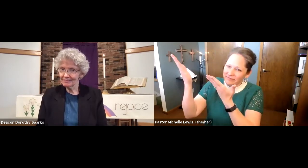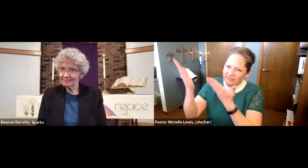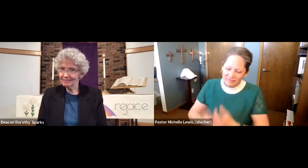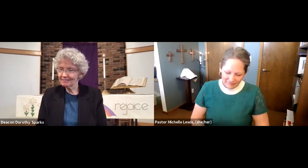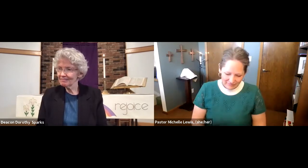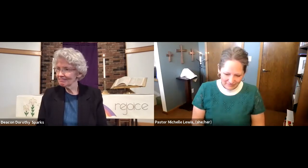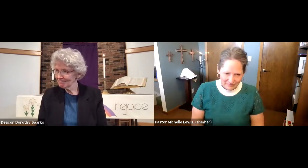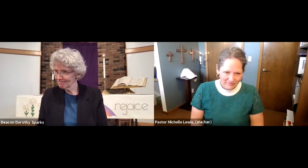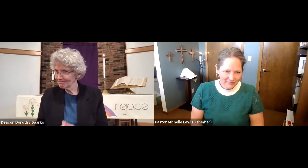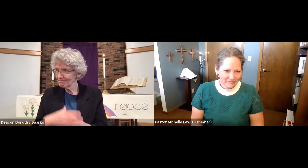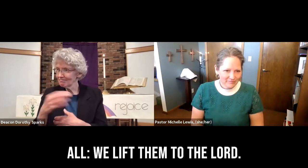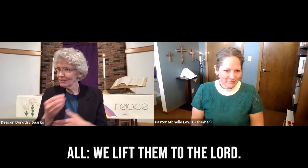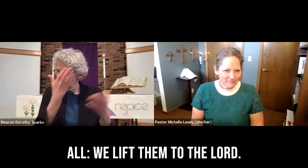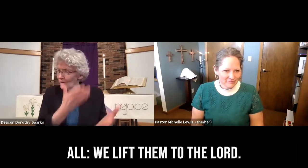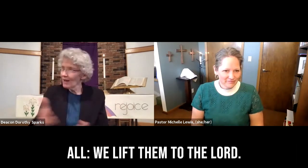Lift up your hearts.